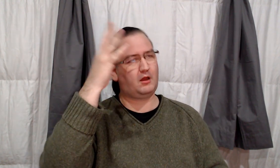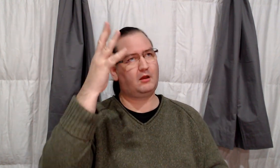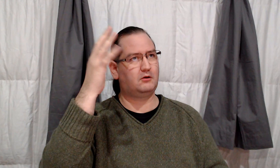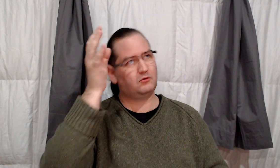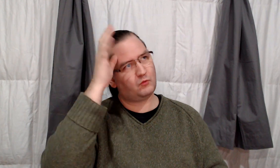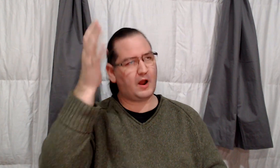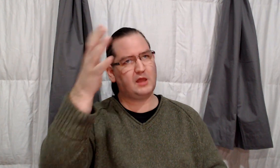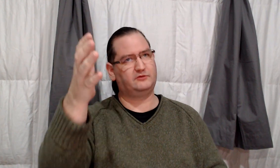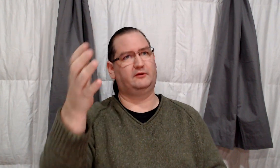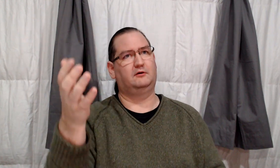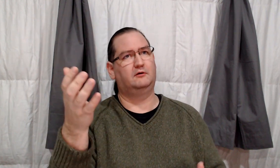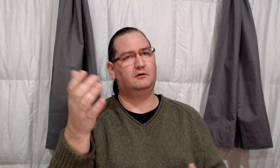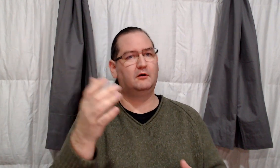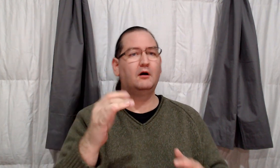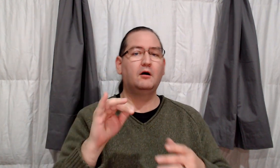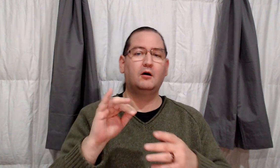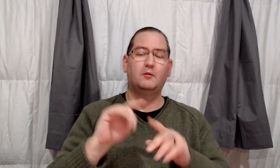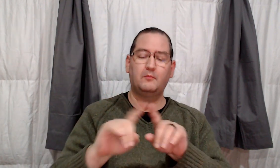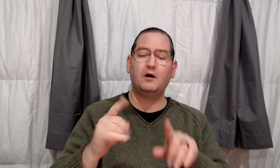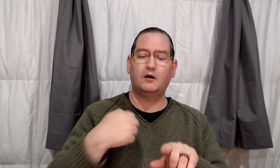you. It will communicate.